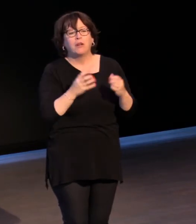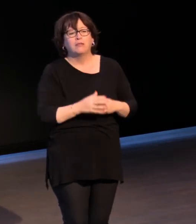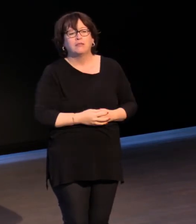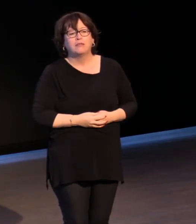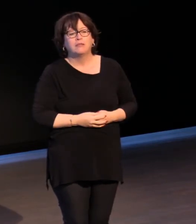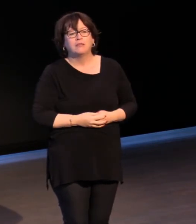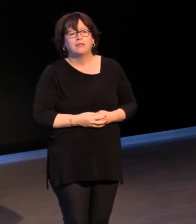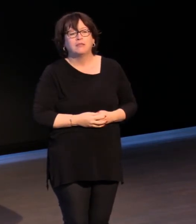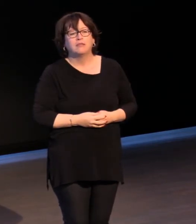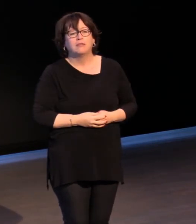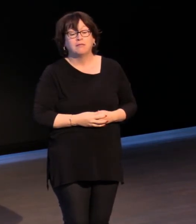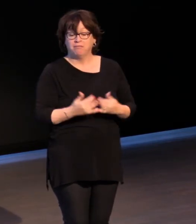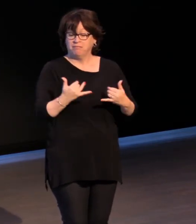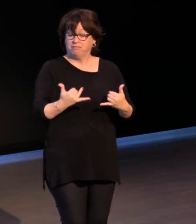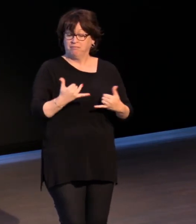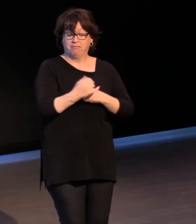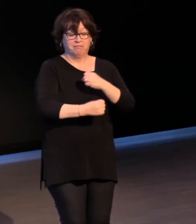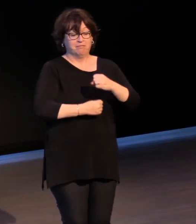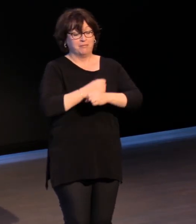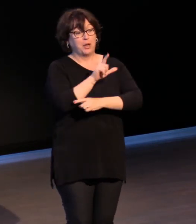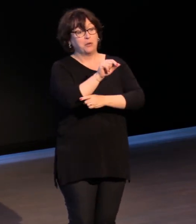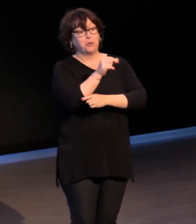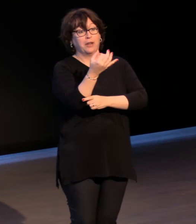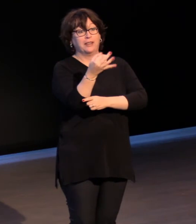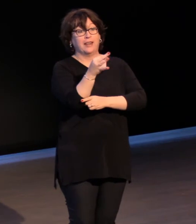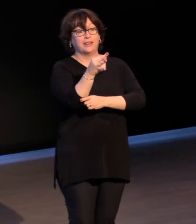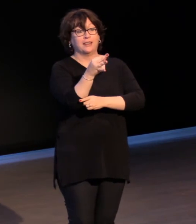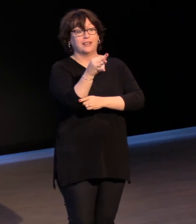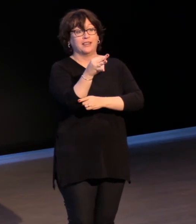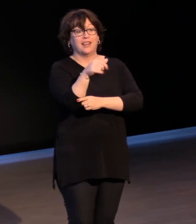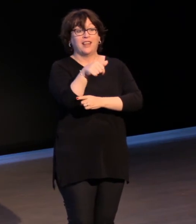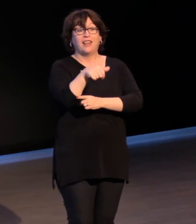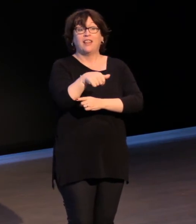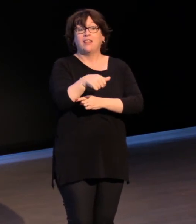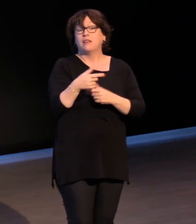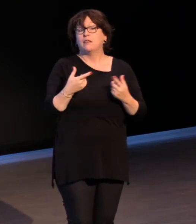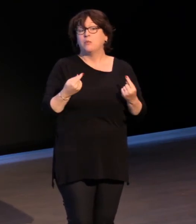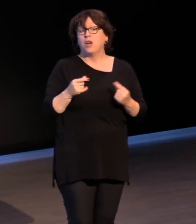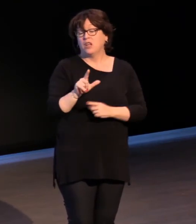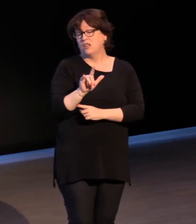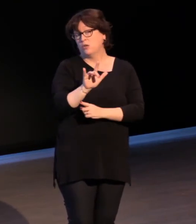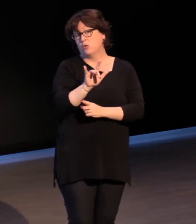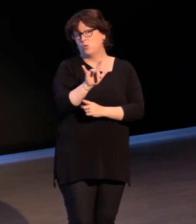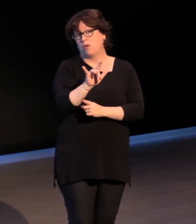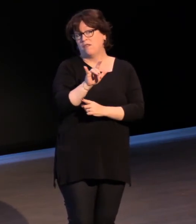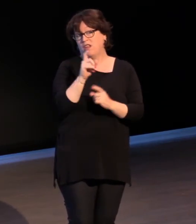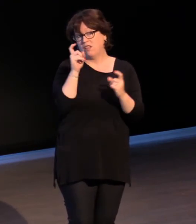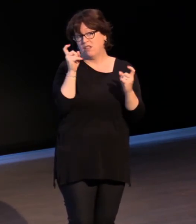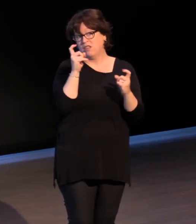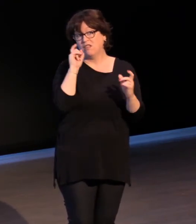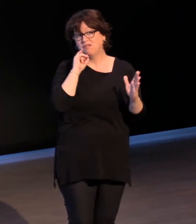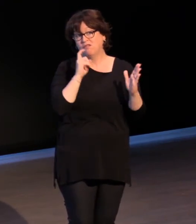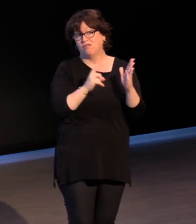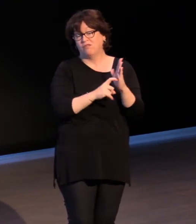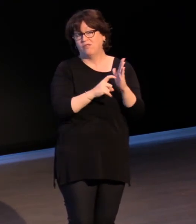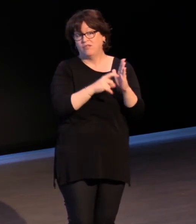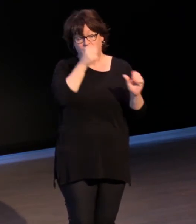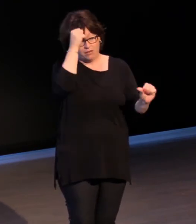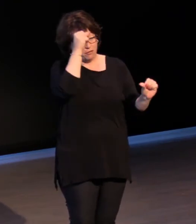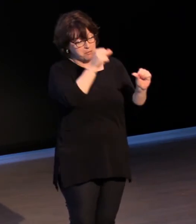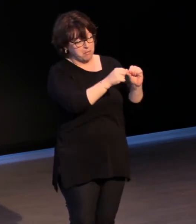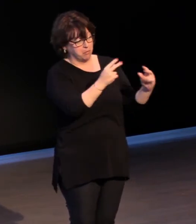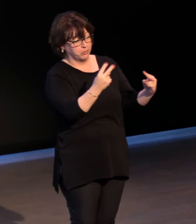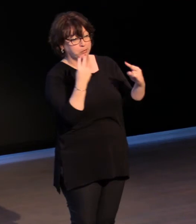We are in 2019, and this marks the 25th anniversary of remembering the